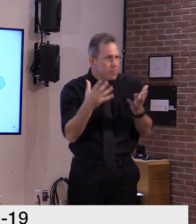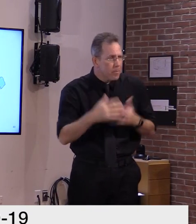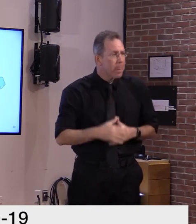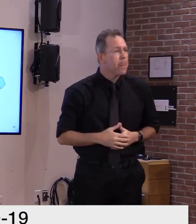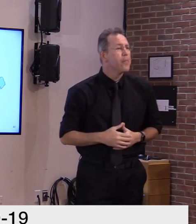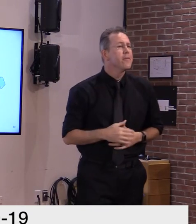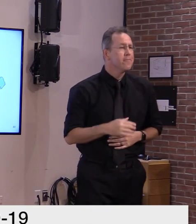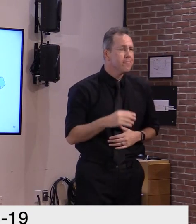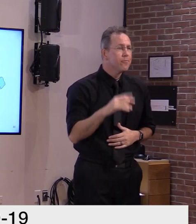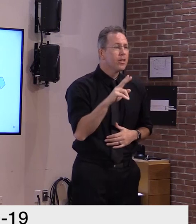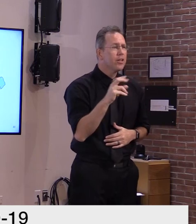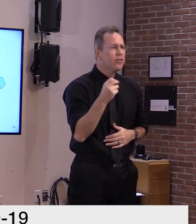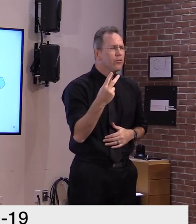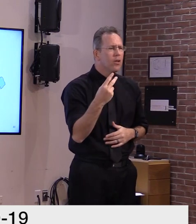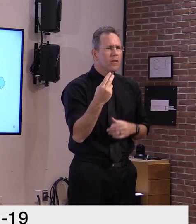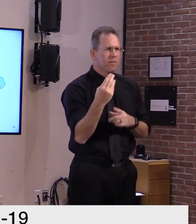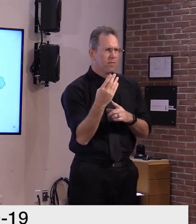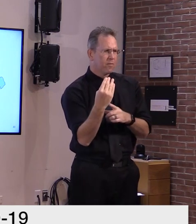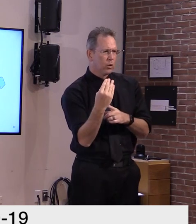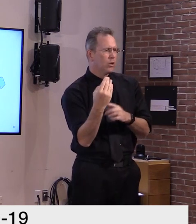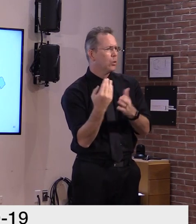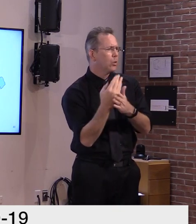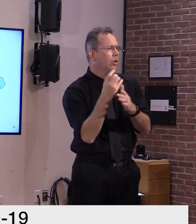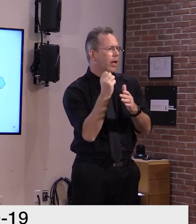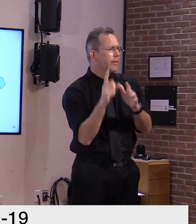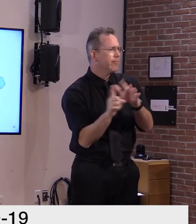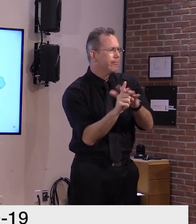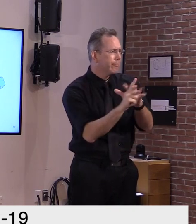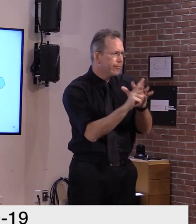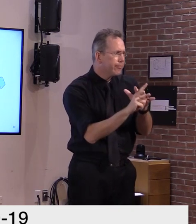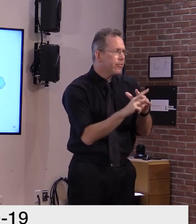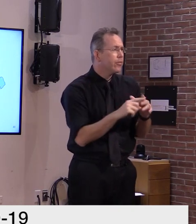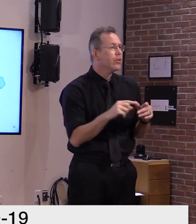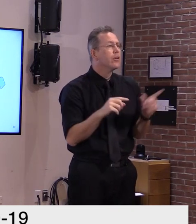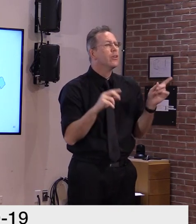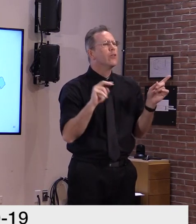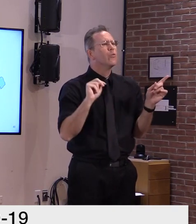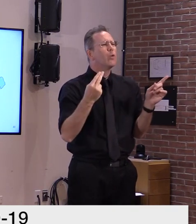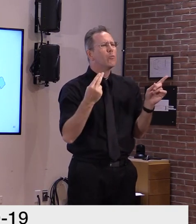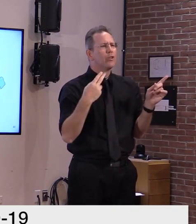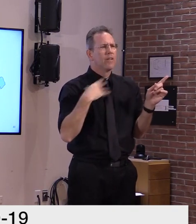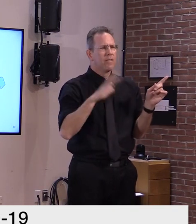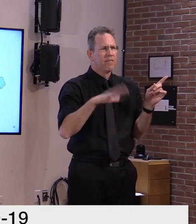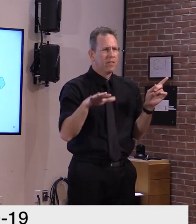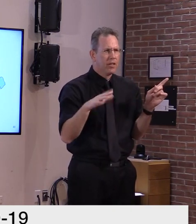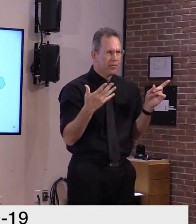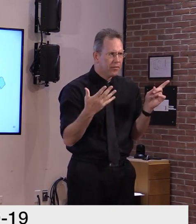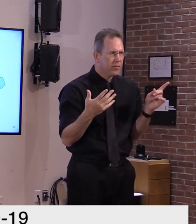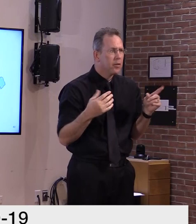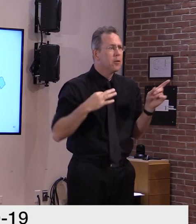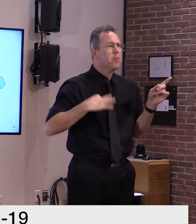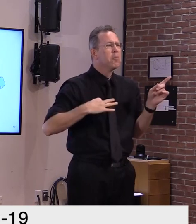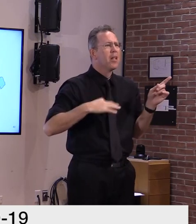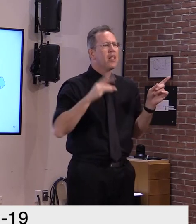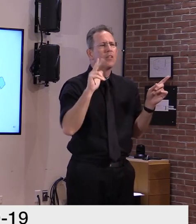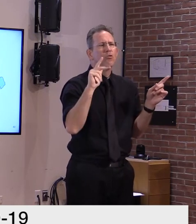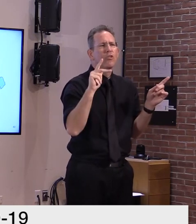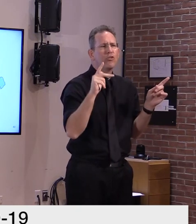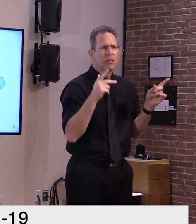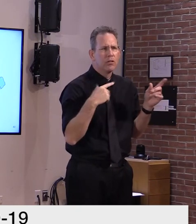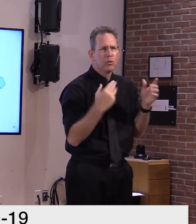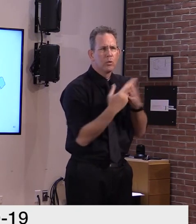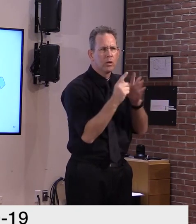K-12 case count this past week. New Hampshire added about 55 cases. Maine 23 cases. So we continue to